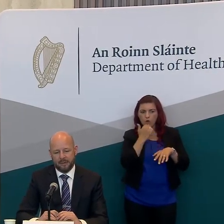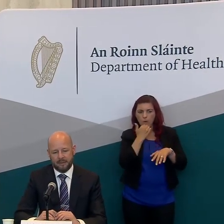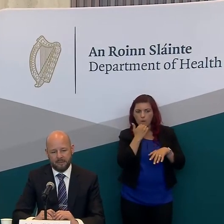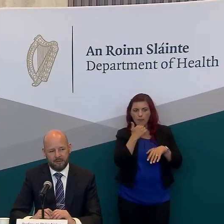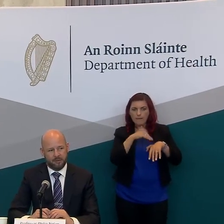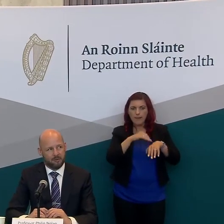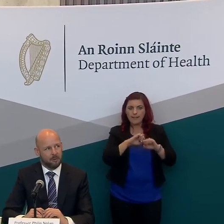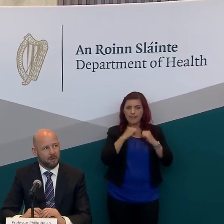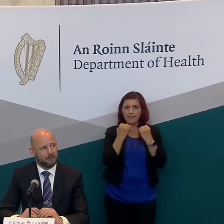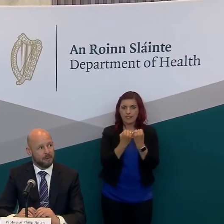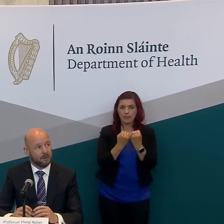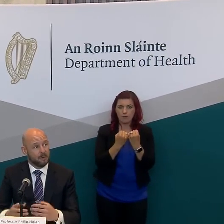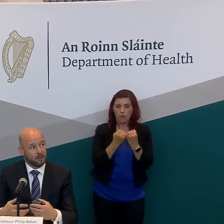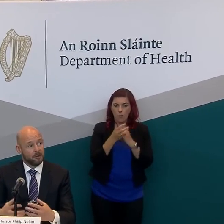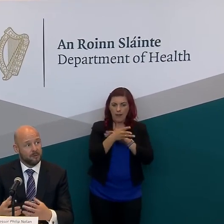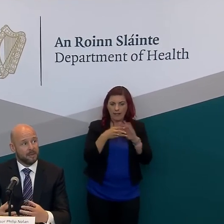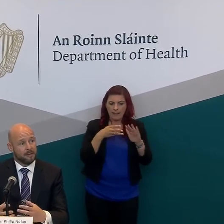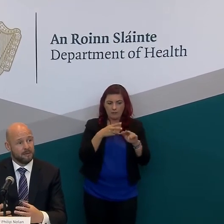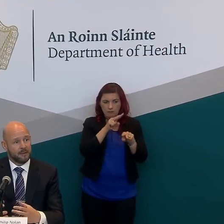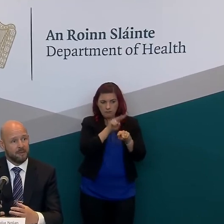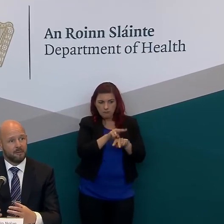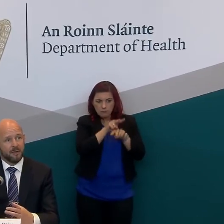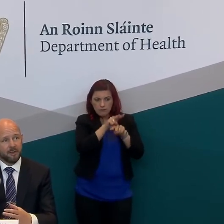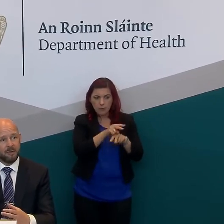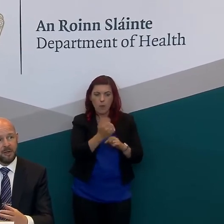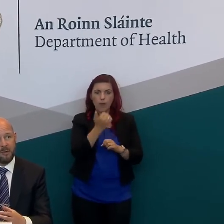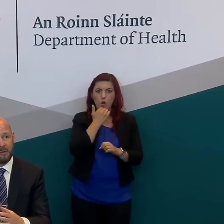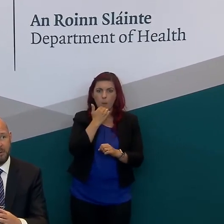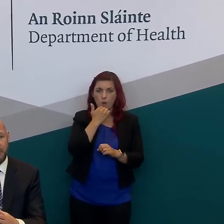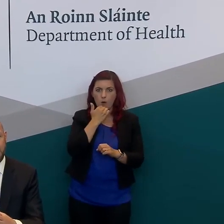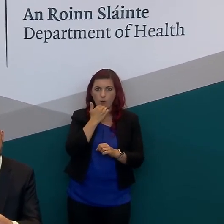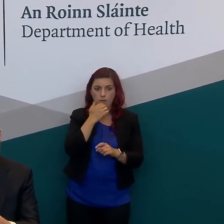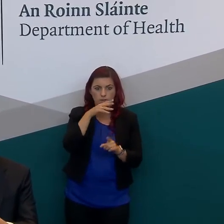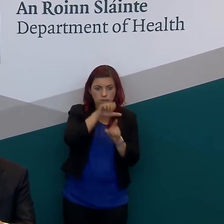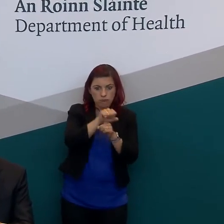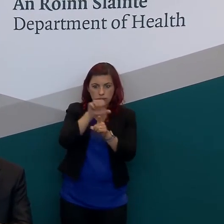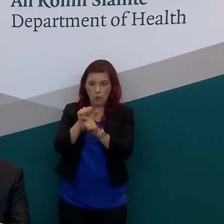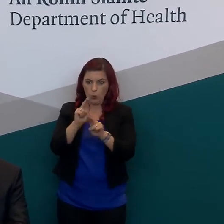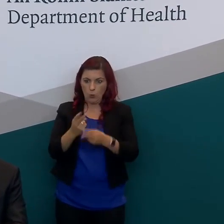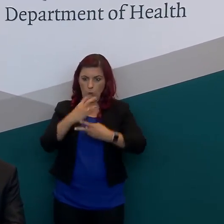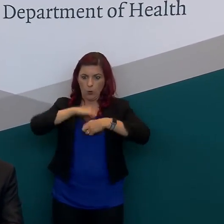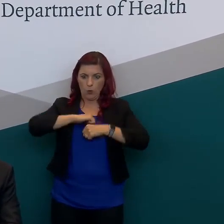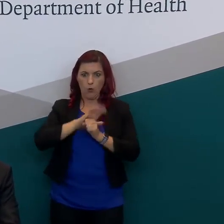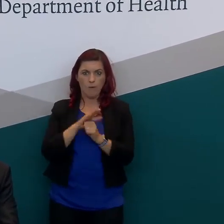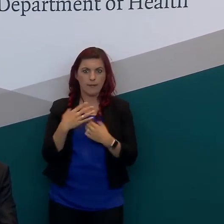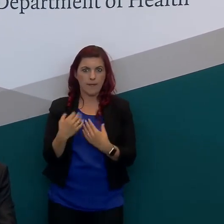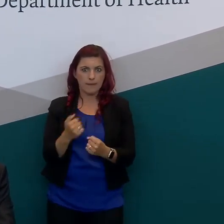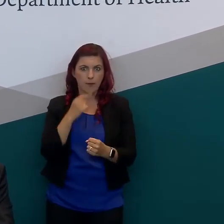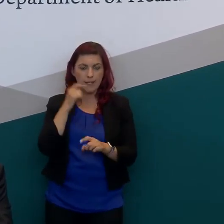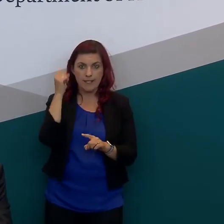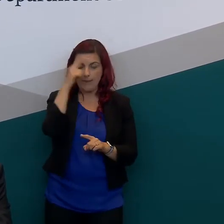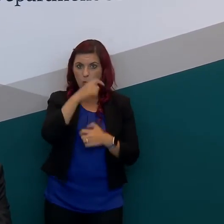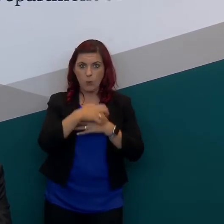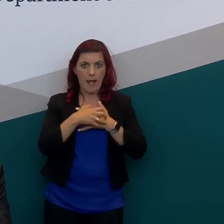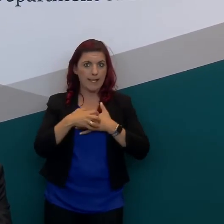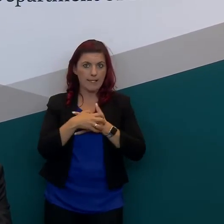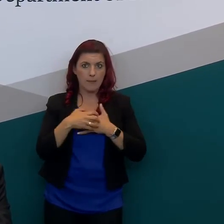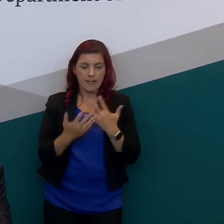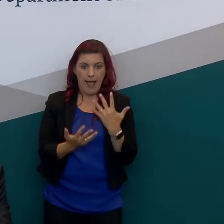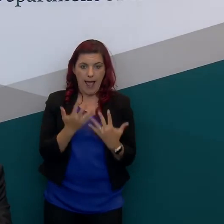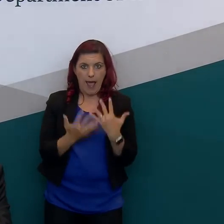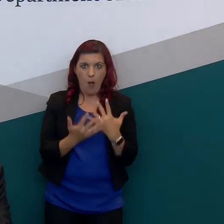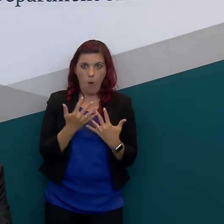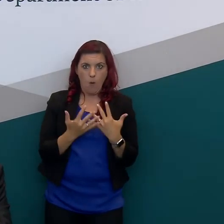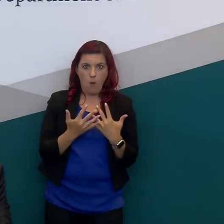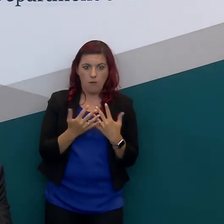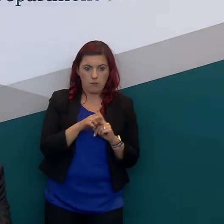society, for several weeks now. And the number of cases getting very, very low, it's very difficult to estimate how the disease